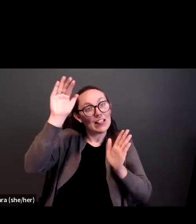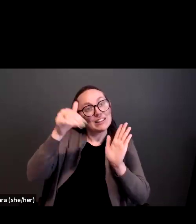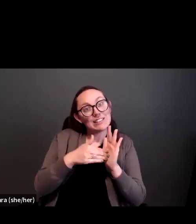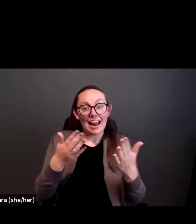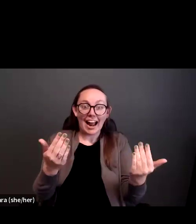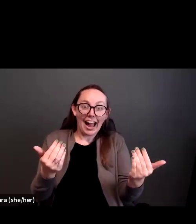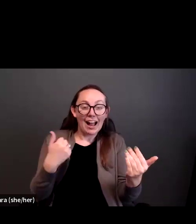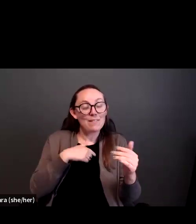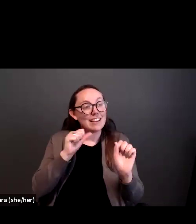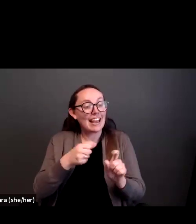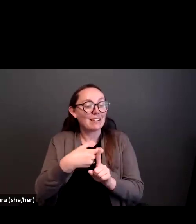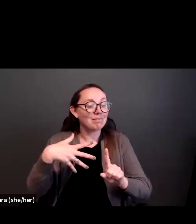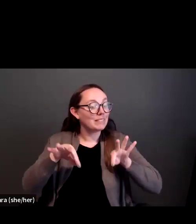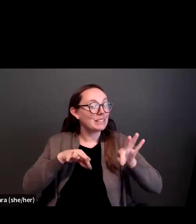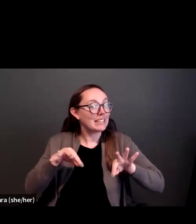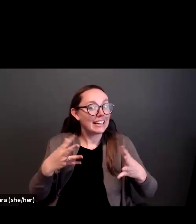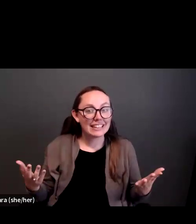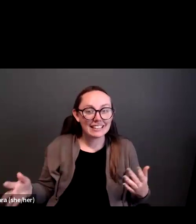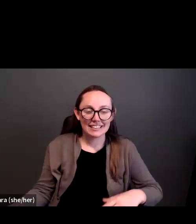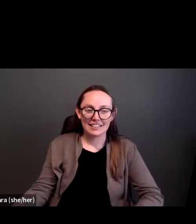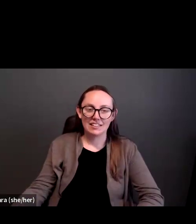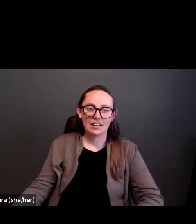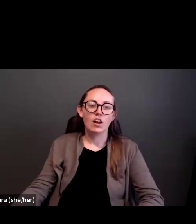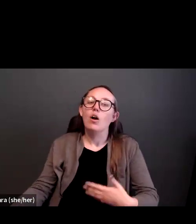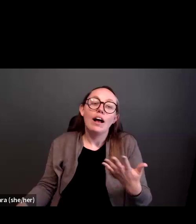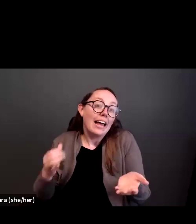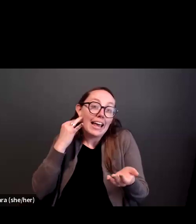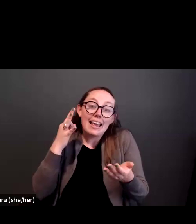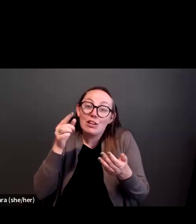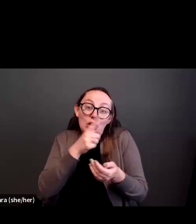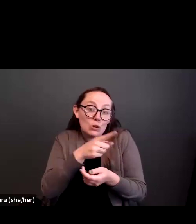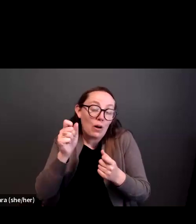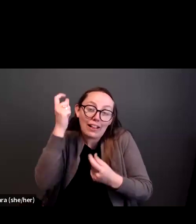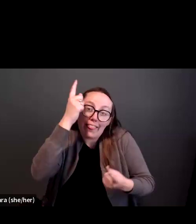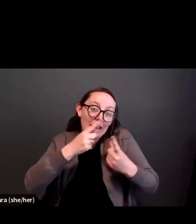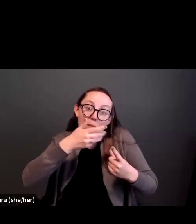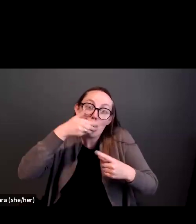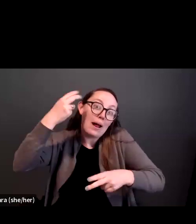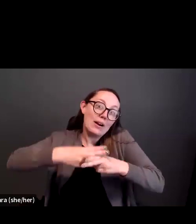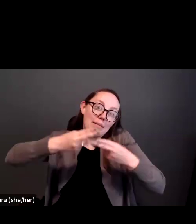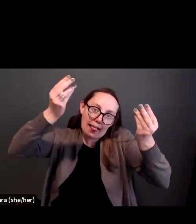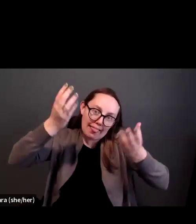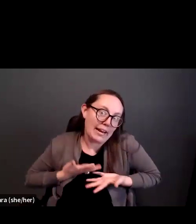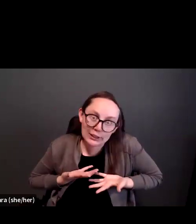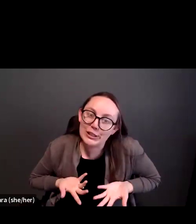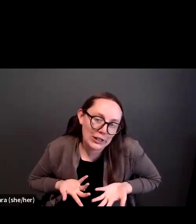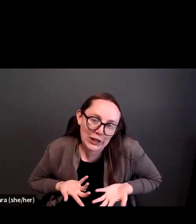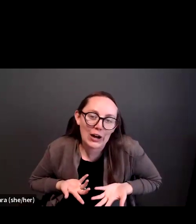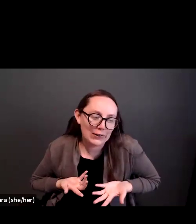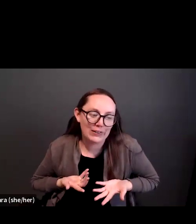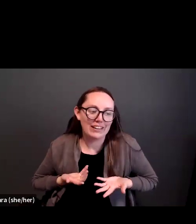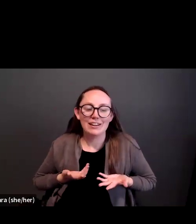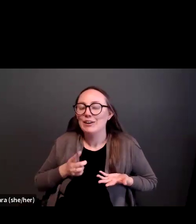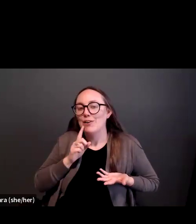it for years, and we inherited stuff, and then we just, I don't know, we do the best. There's only 3 of us that do this work, so it kind of makes it easy to